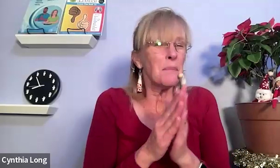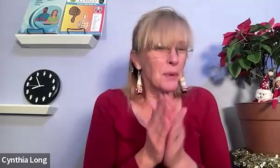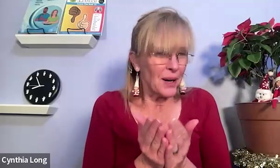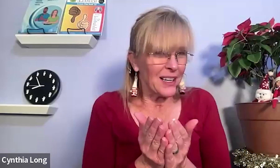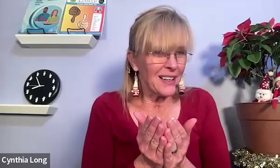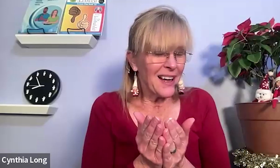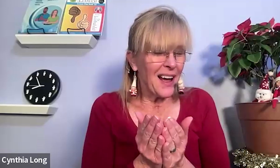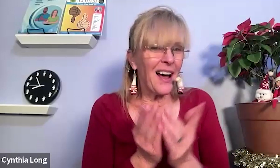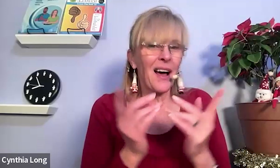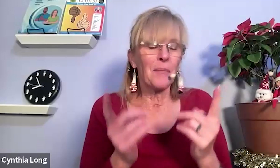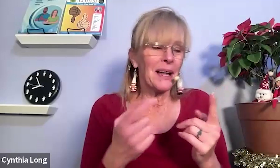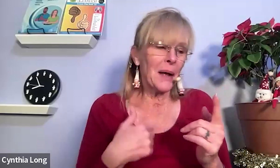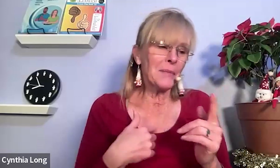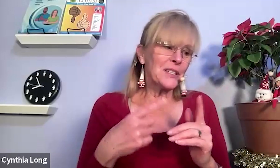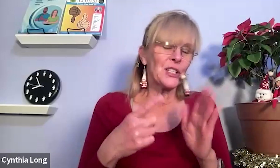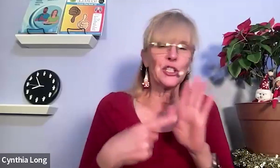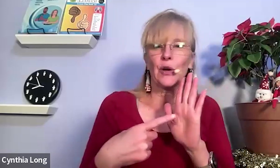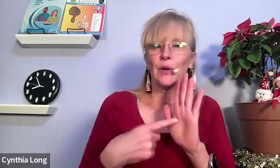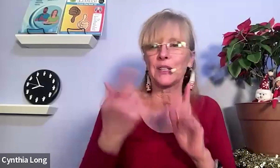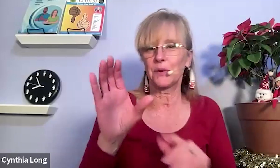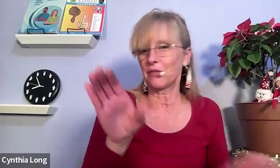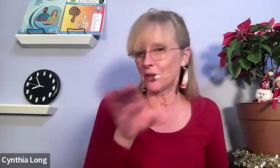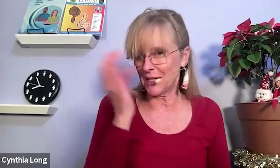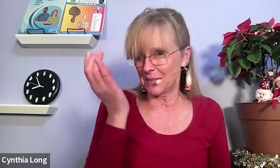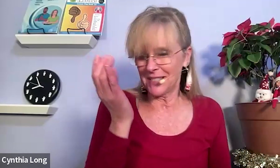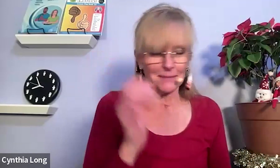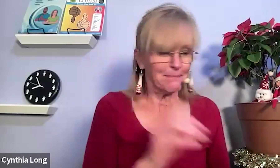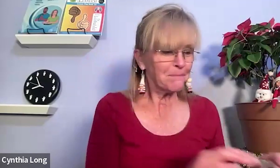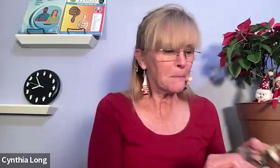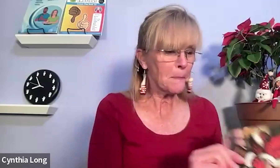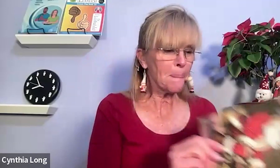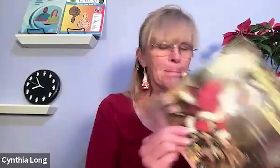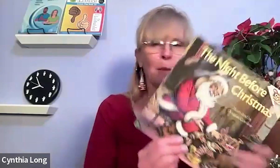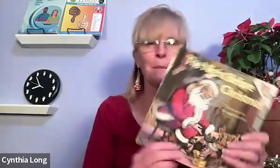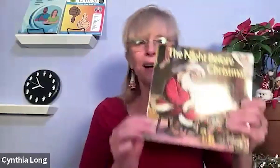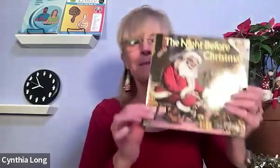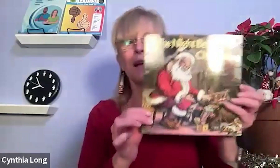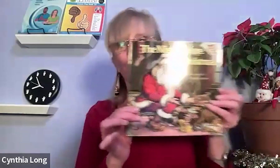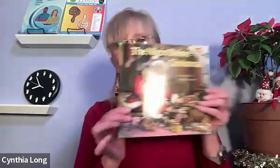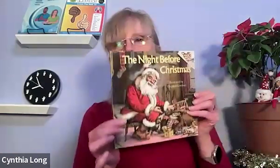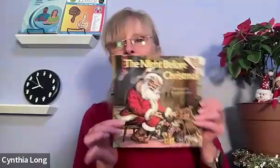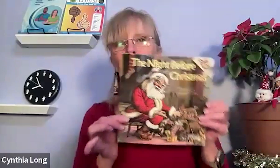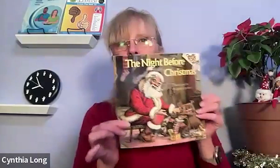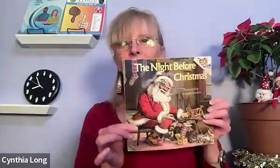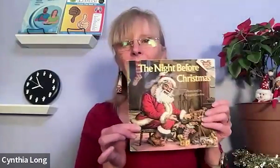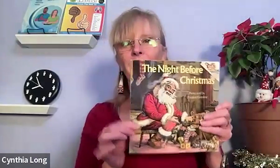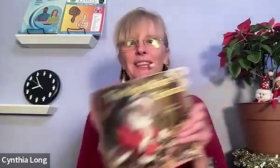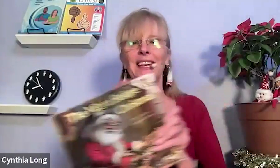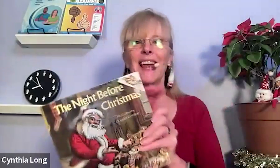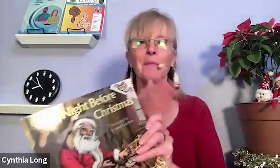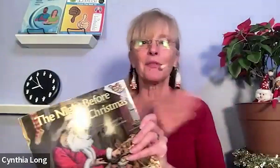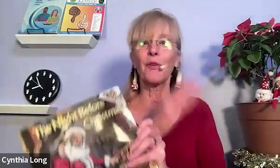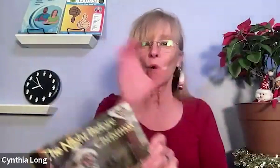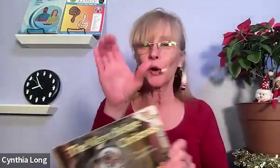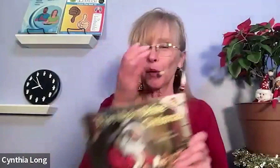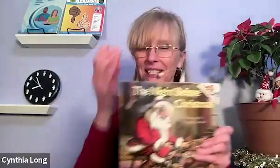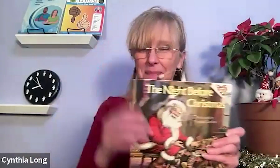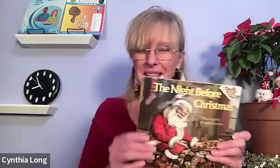book, but I'm just going to show you this one for Christmas. Okay, right here we have The Night Before